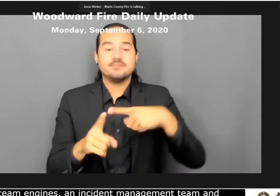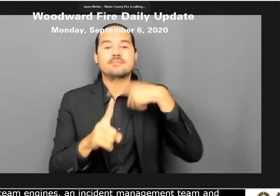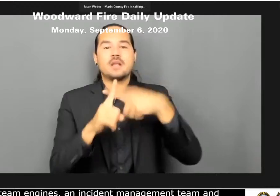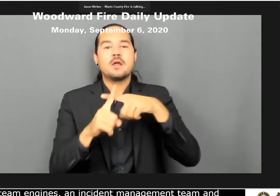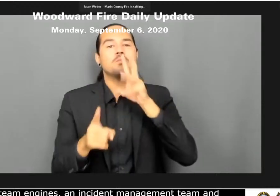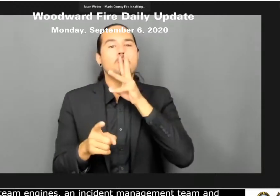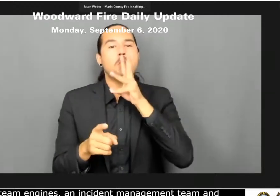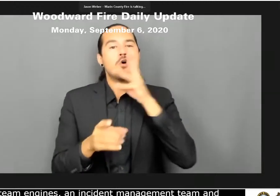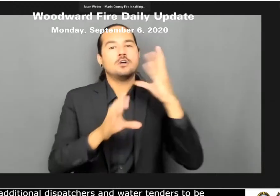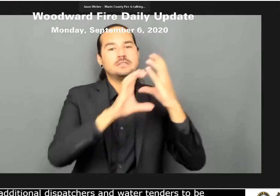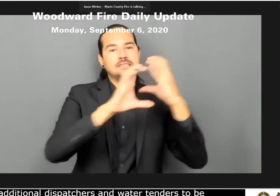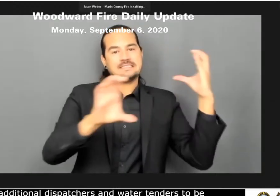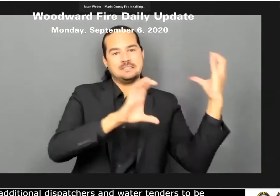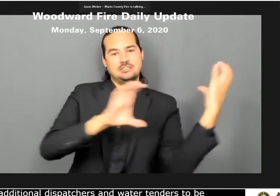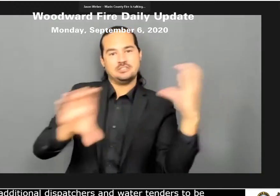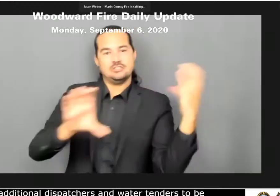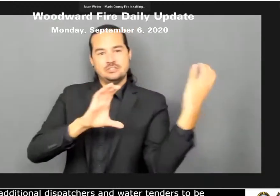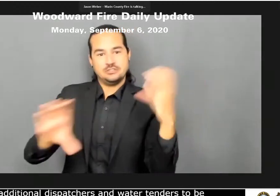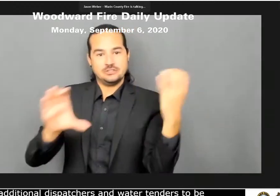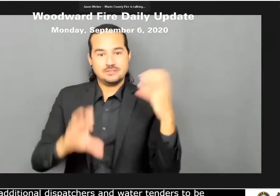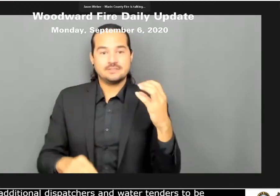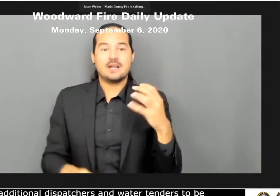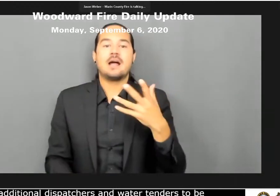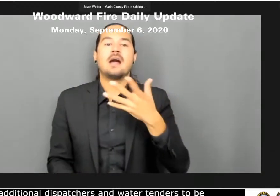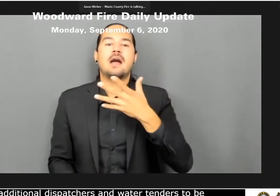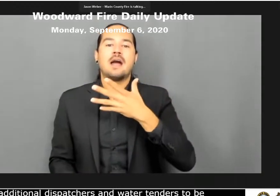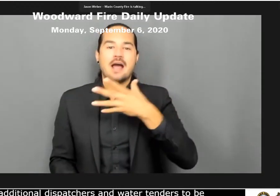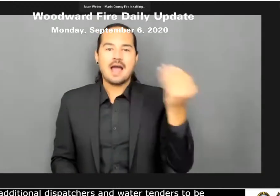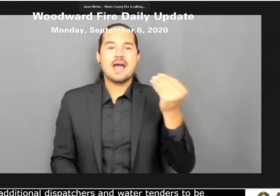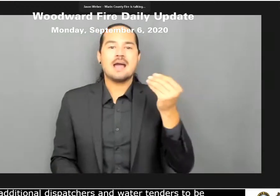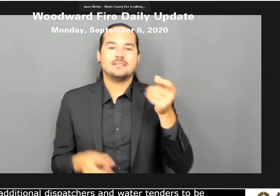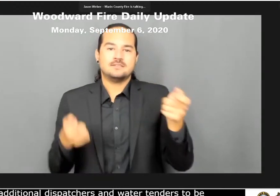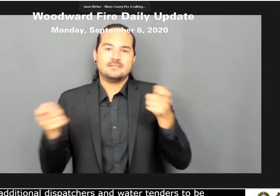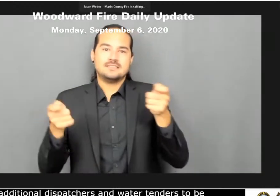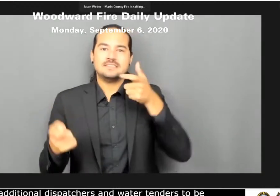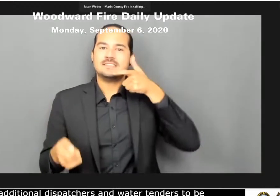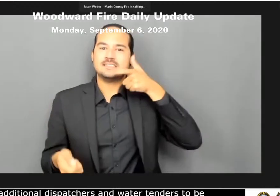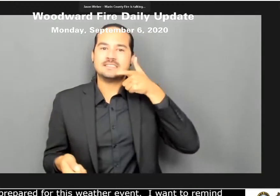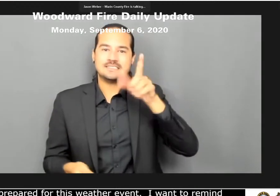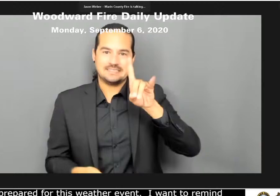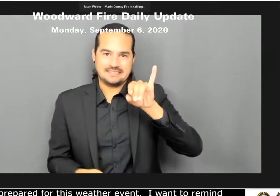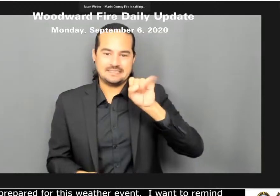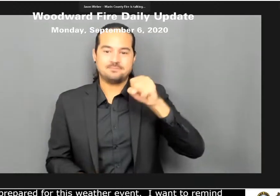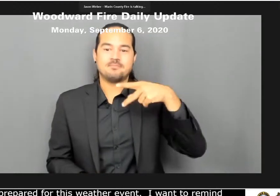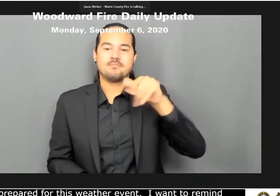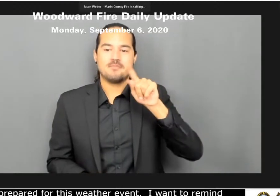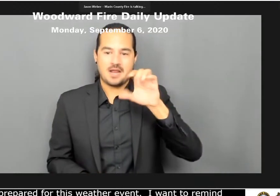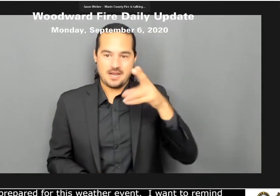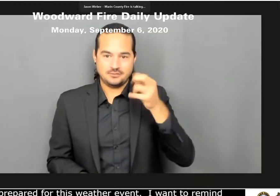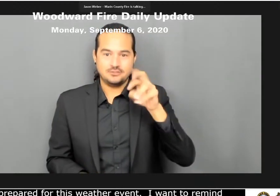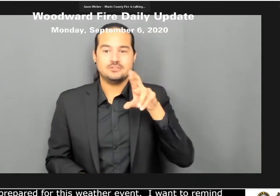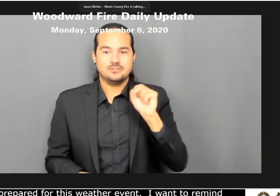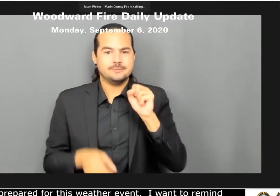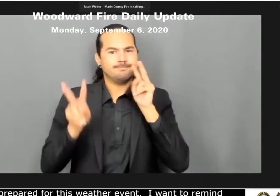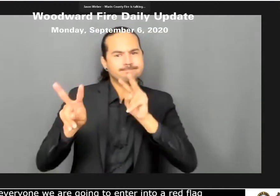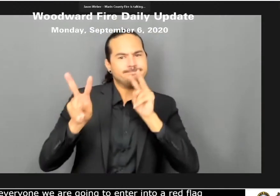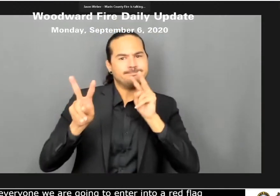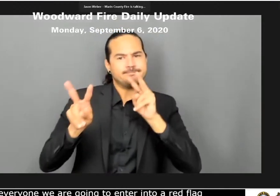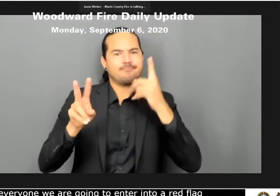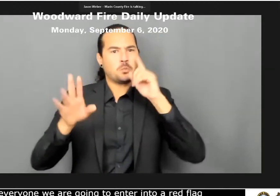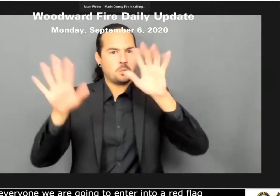event. So I want to remind everyone that we're going to enter into a red flag warning this evening around 9 p.m. and